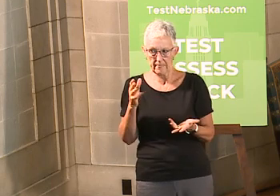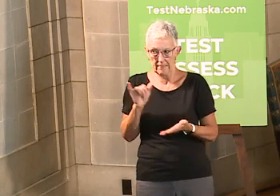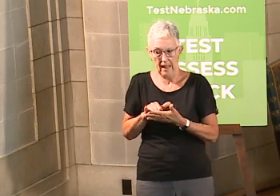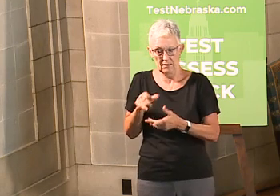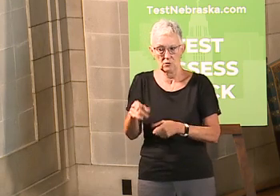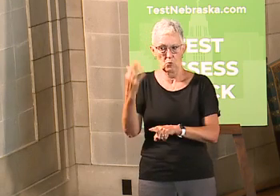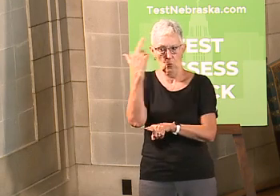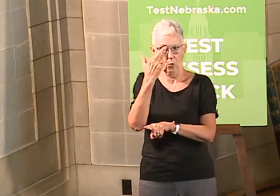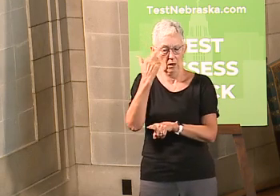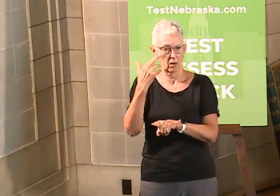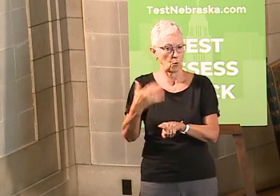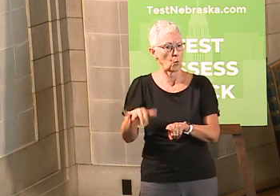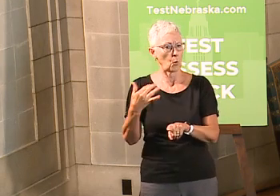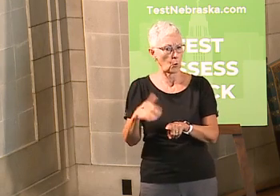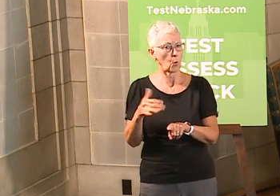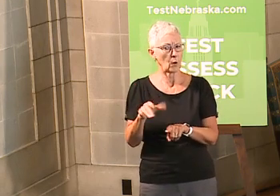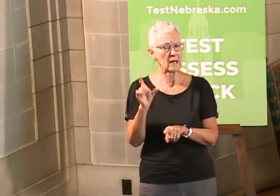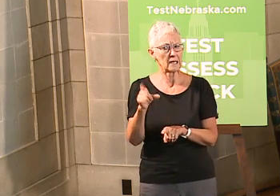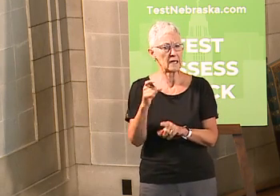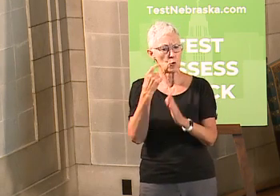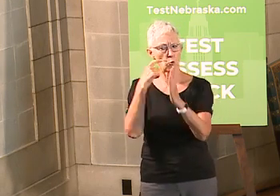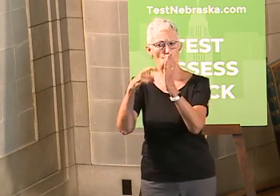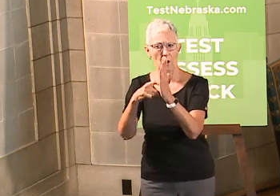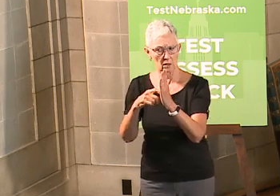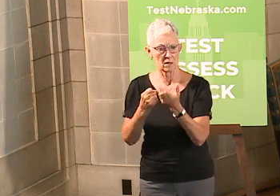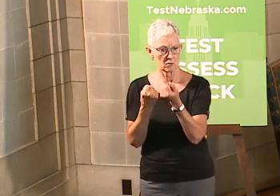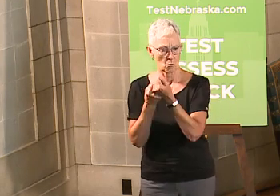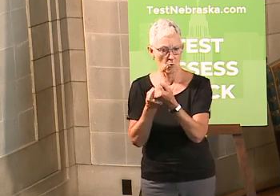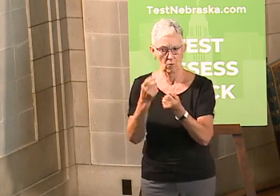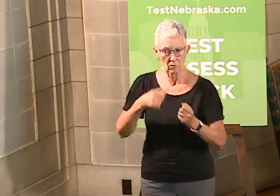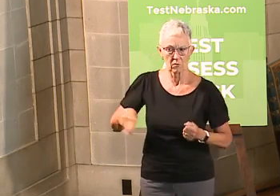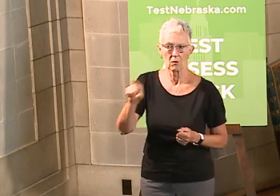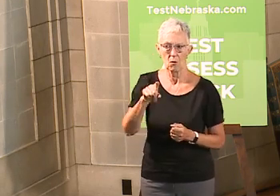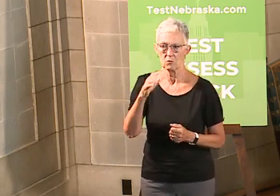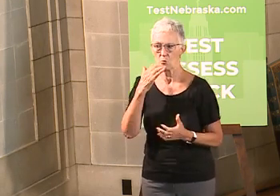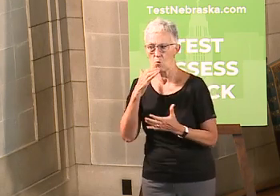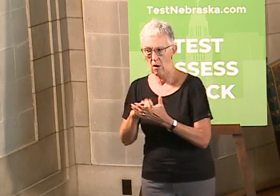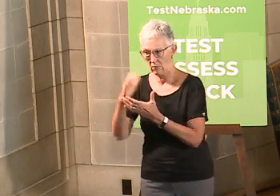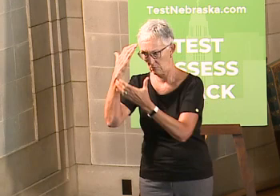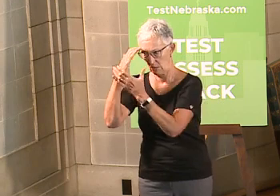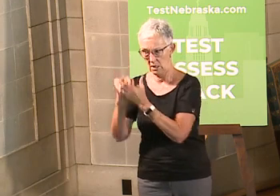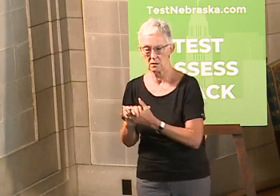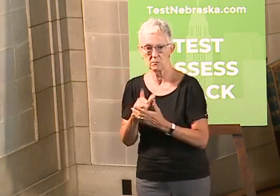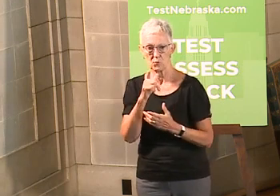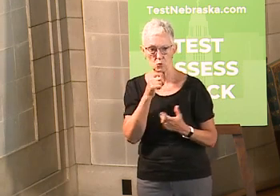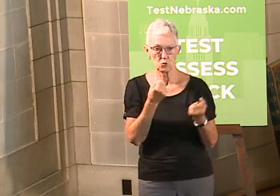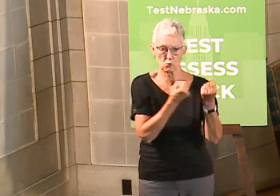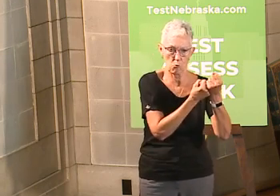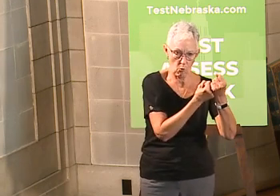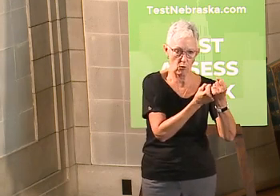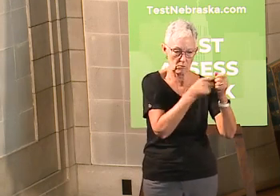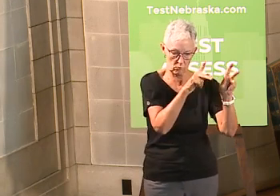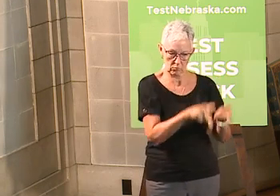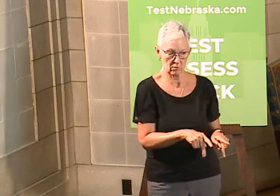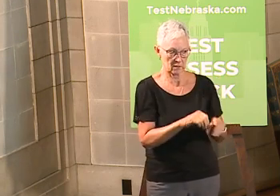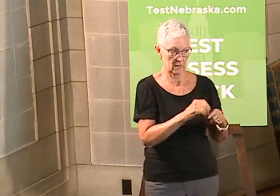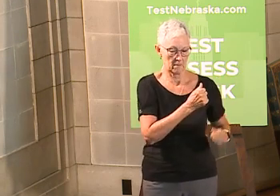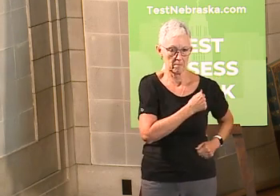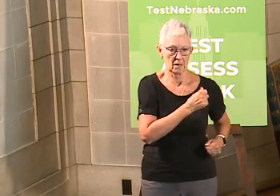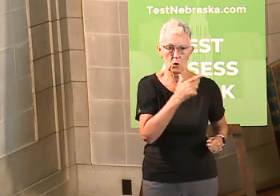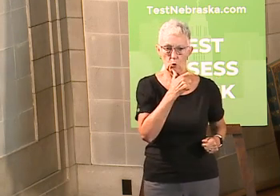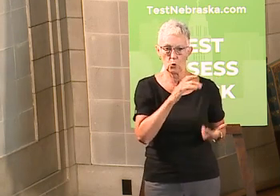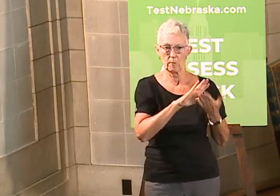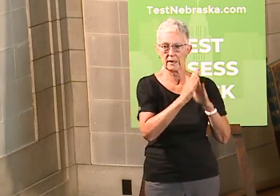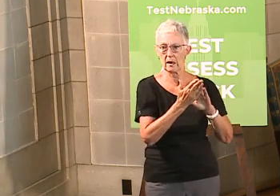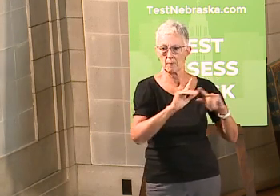veterans. This experience inspired her to establish the Elizabeth Dole Foundation and commission the RAND Corporation